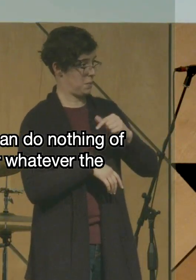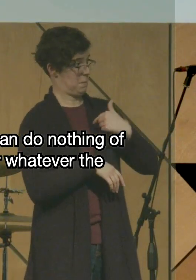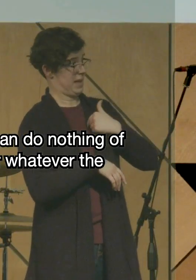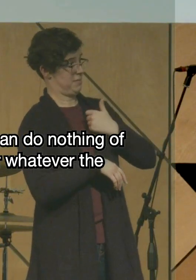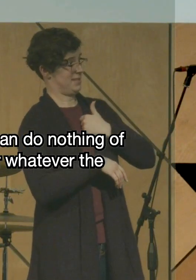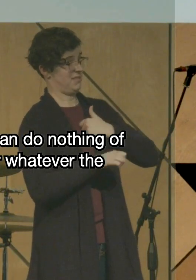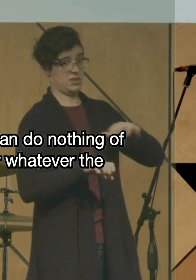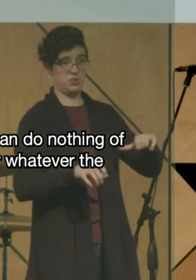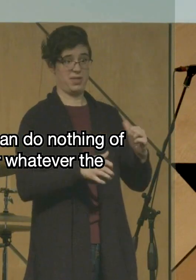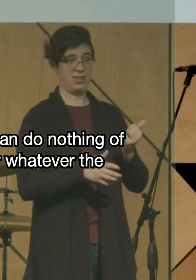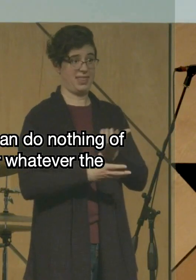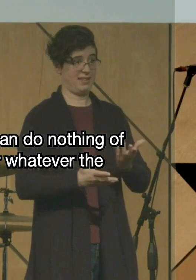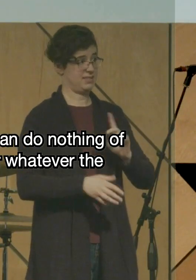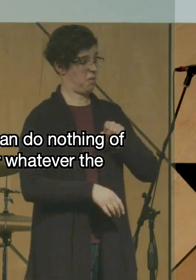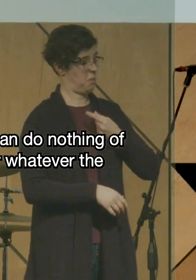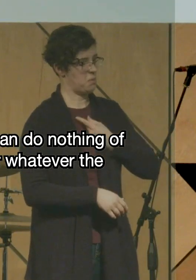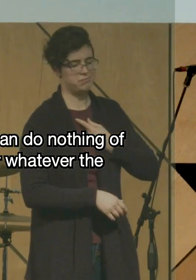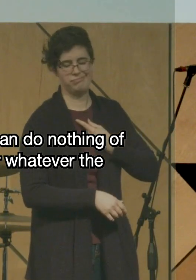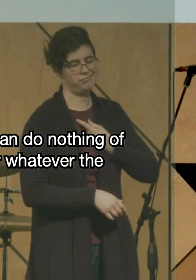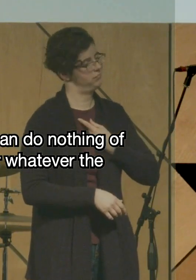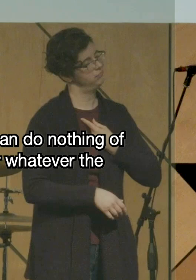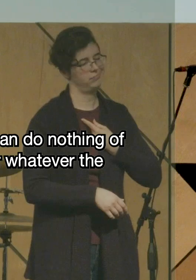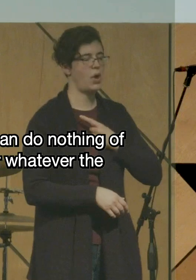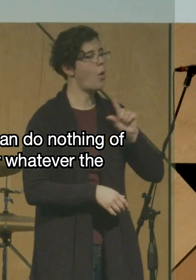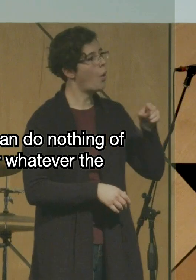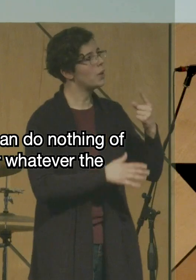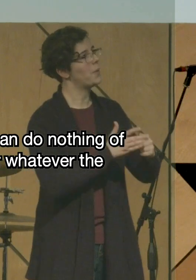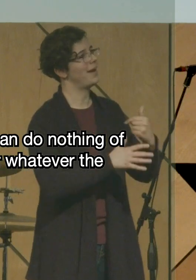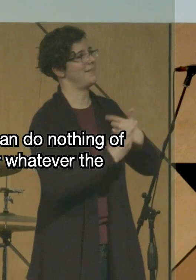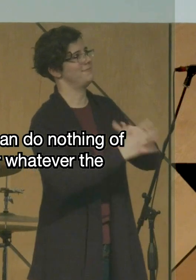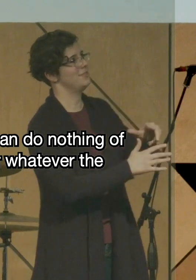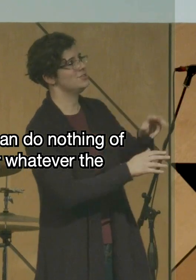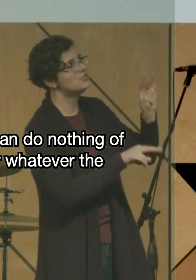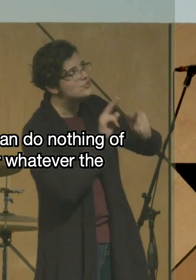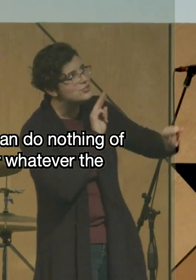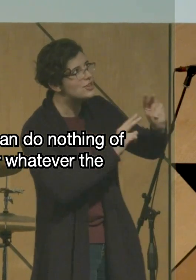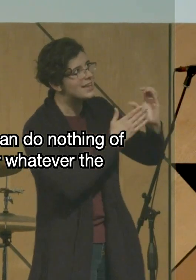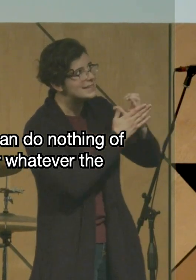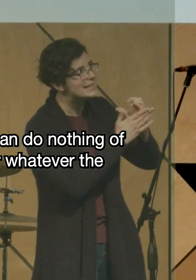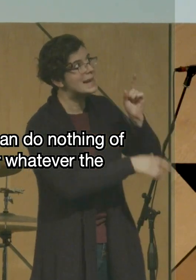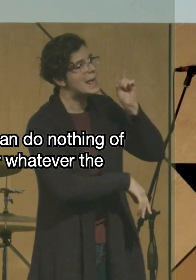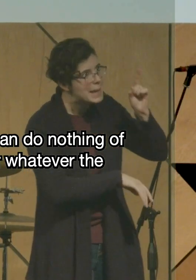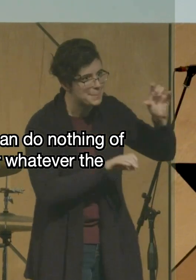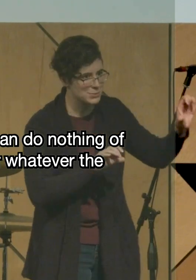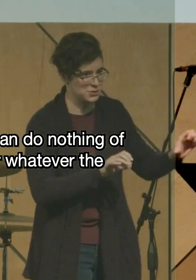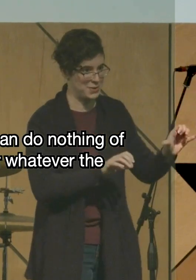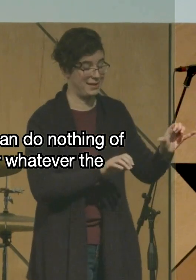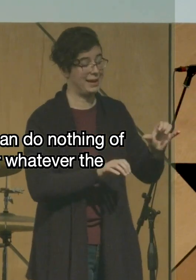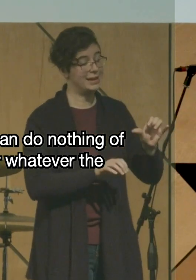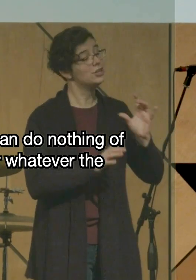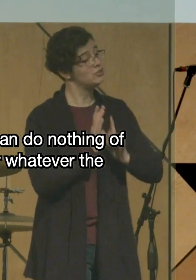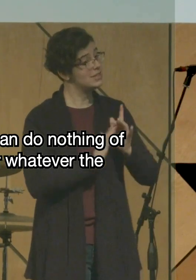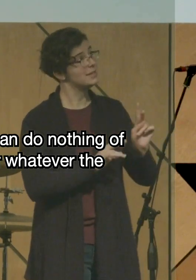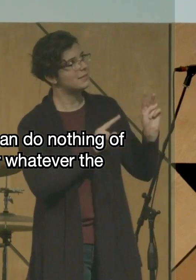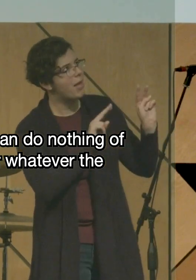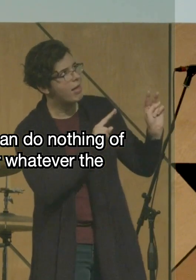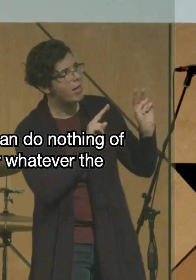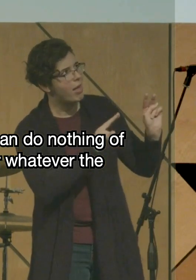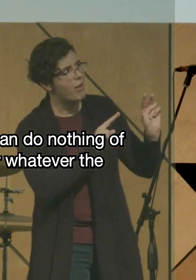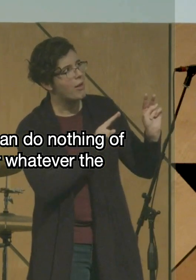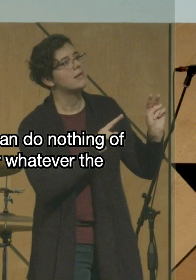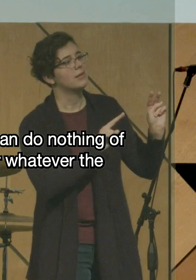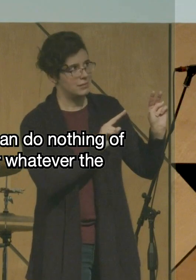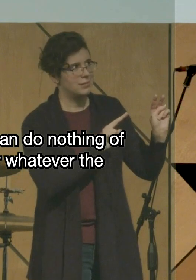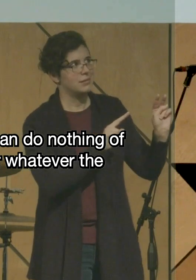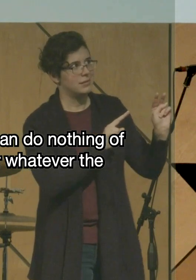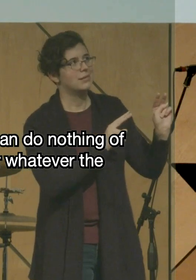of his own accord, but only what he sees the Father doing." Jesus stood next to his Father and watched him. "I want to do what you're doing,